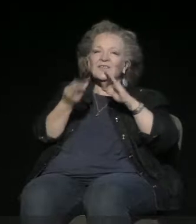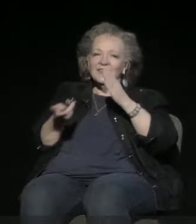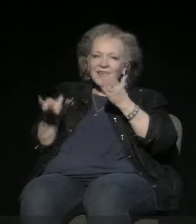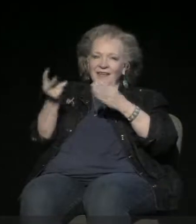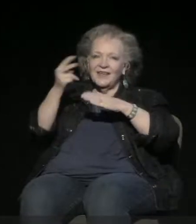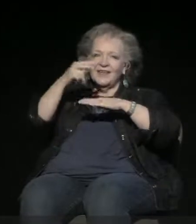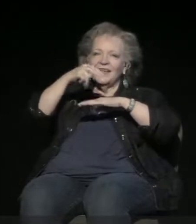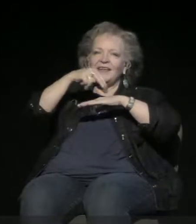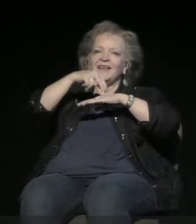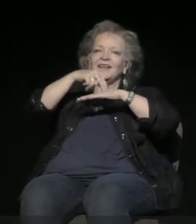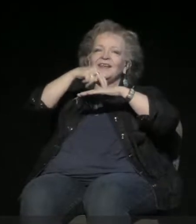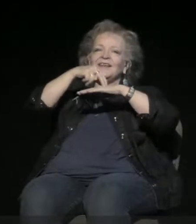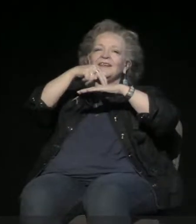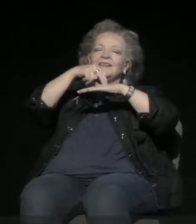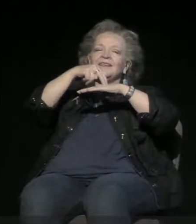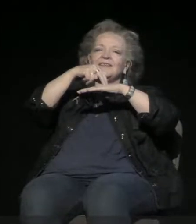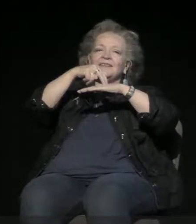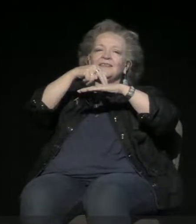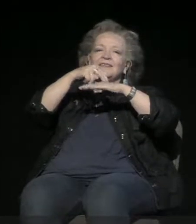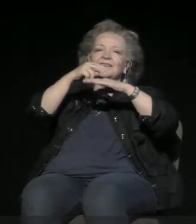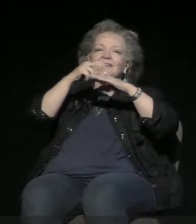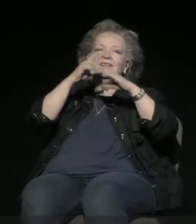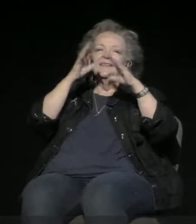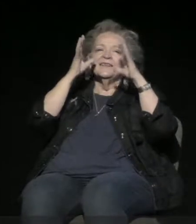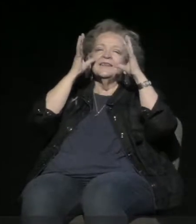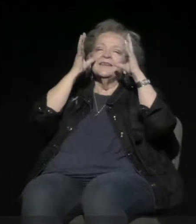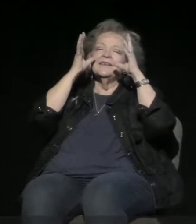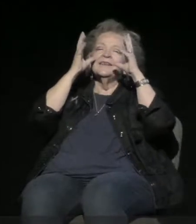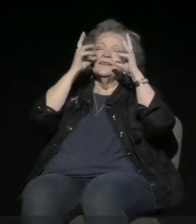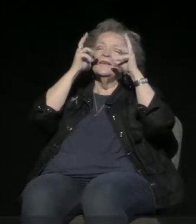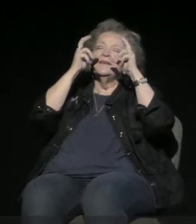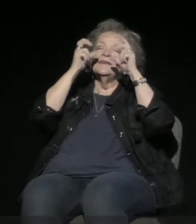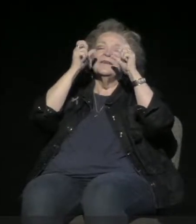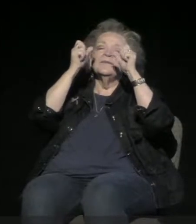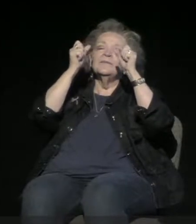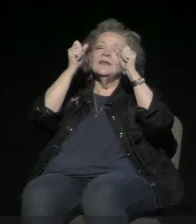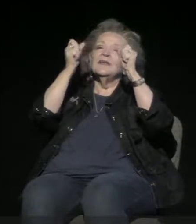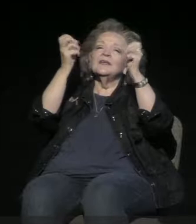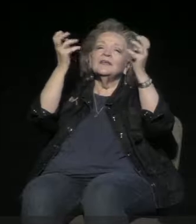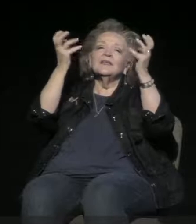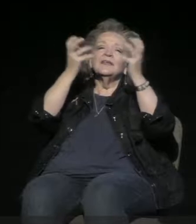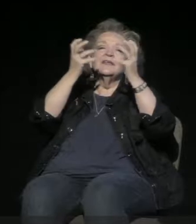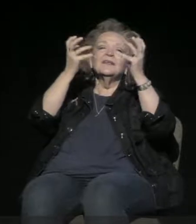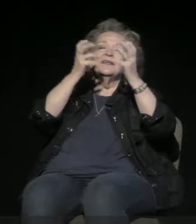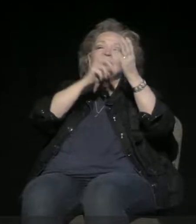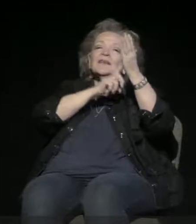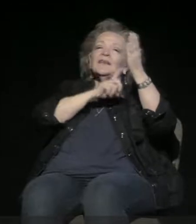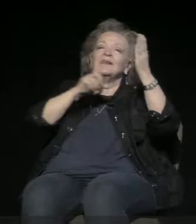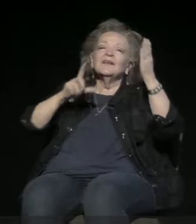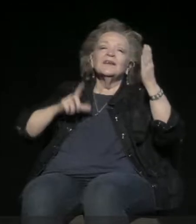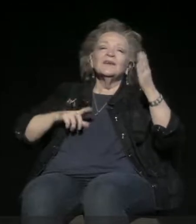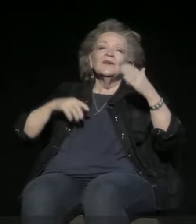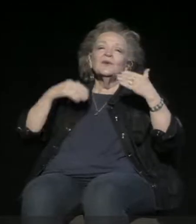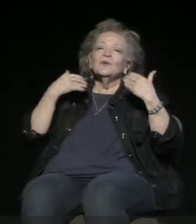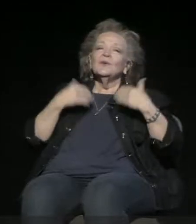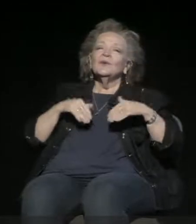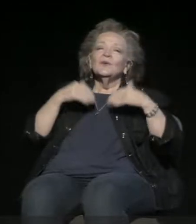rose Amazing love Amazing love